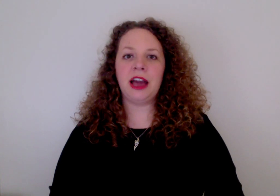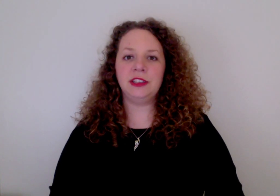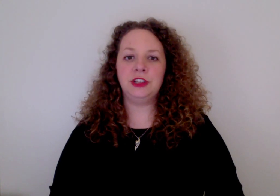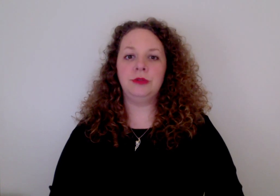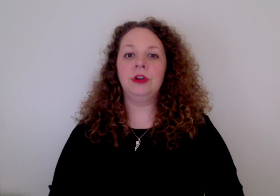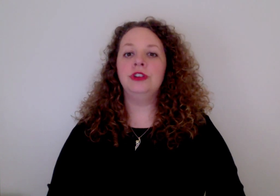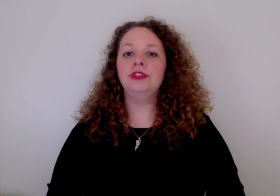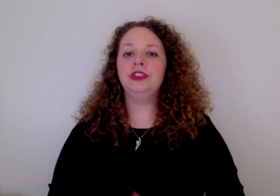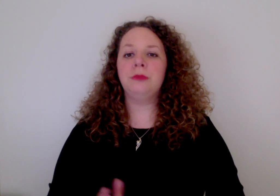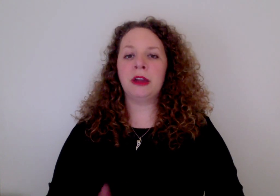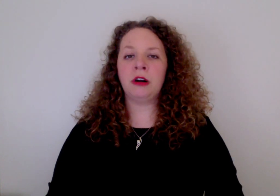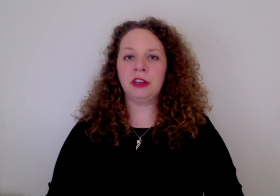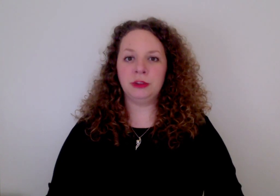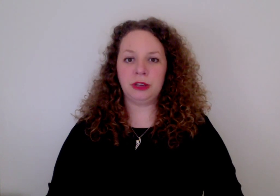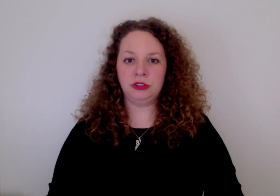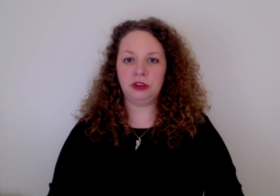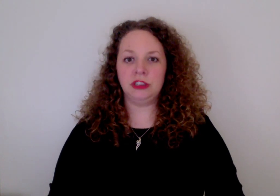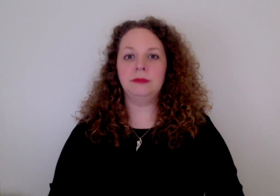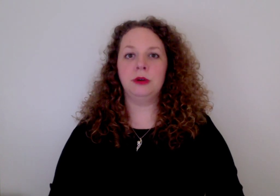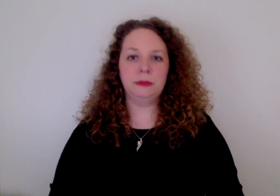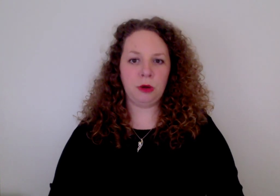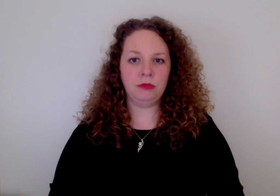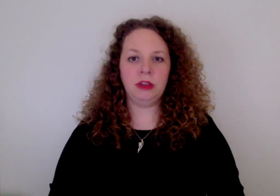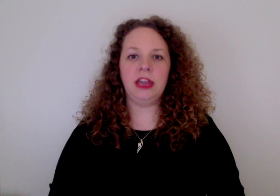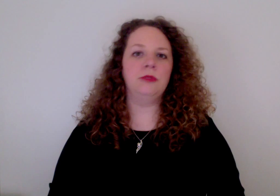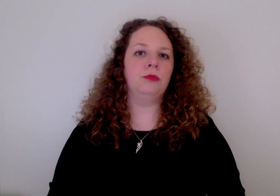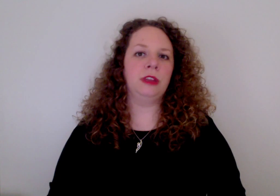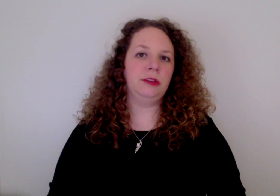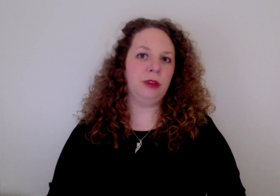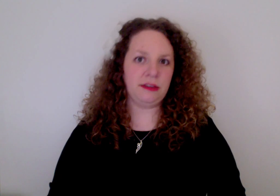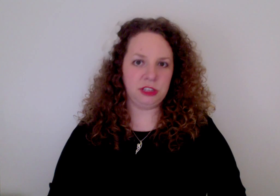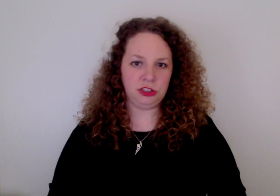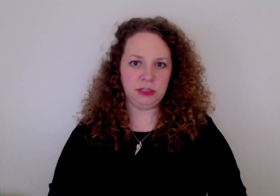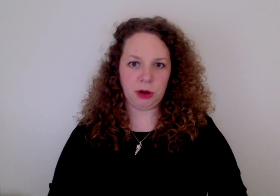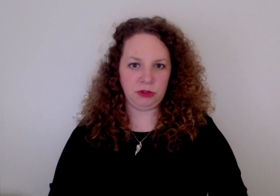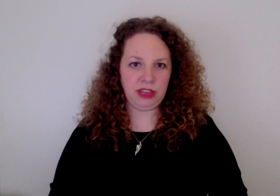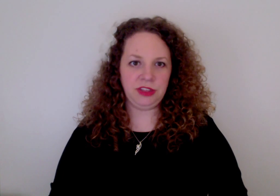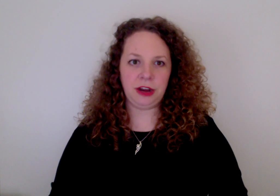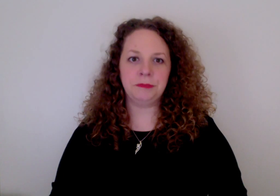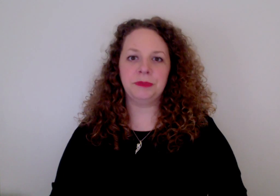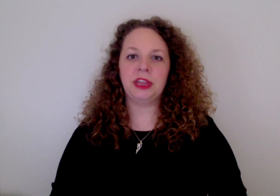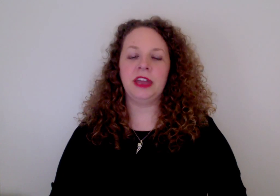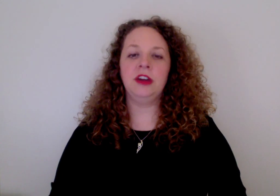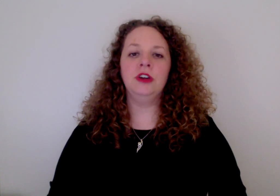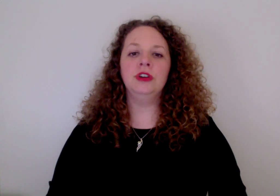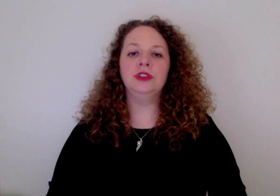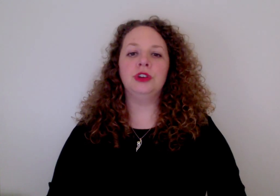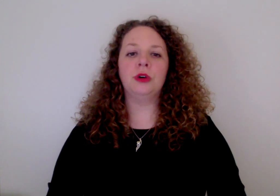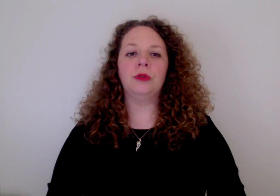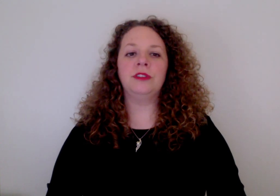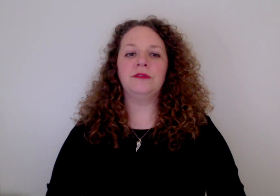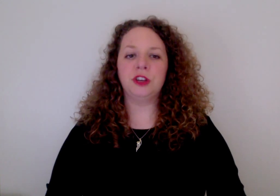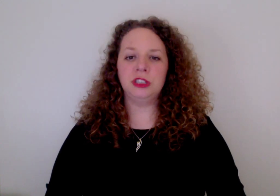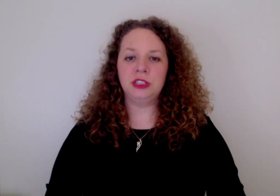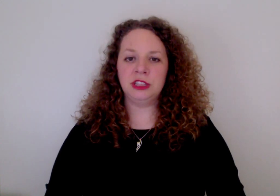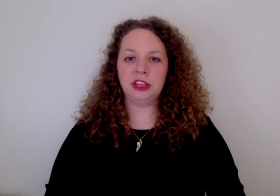ask you, do you mind calling the restaurant to postpone and we will have dinner tomorrow night there? Okay, so the first thing that you're